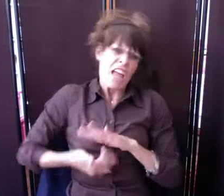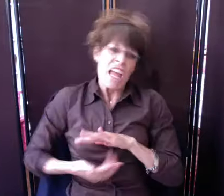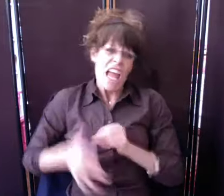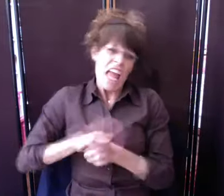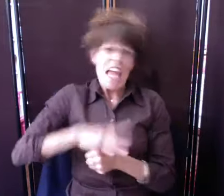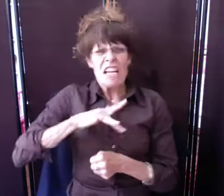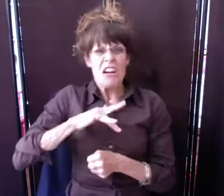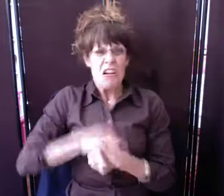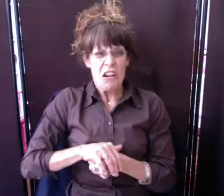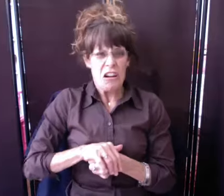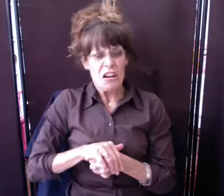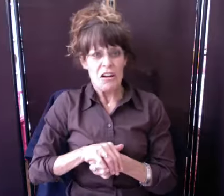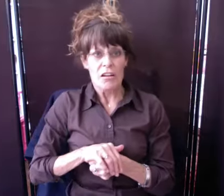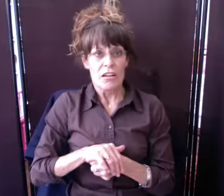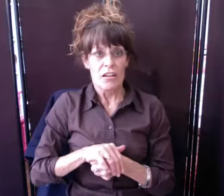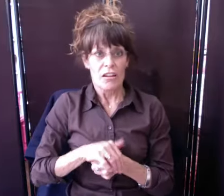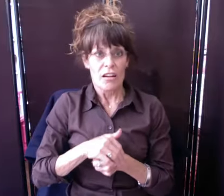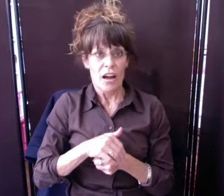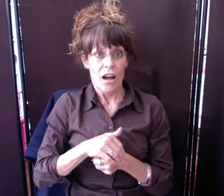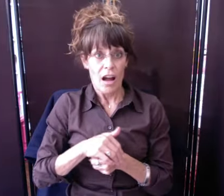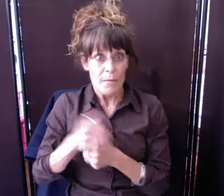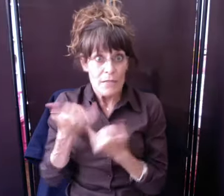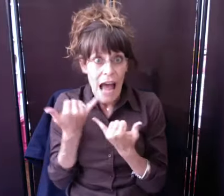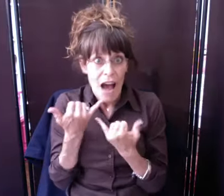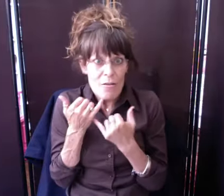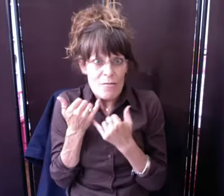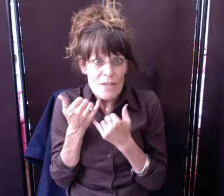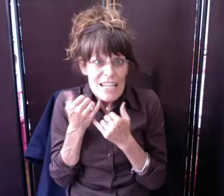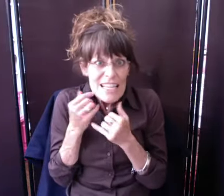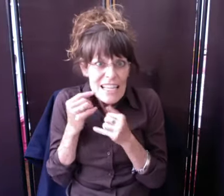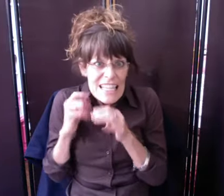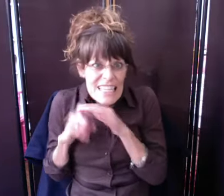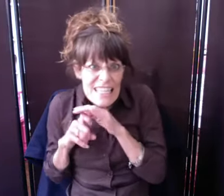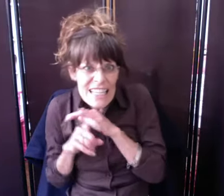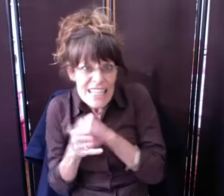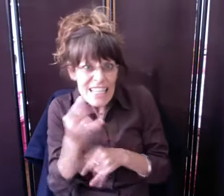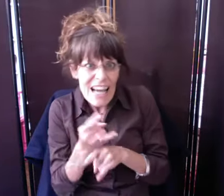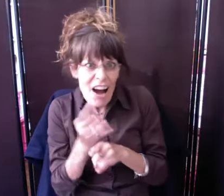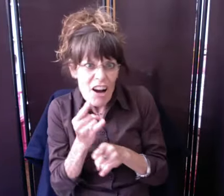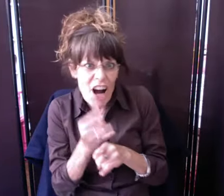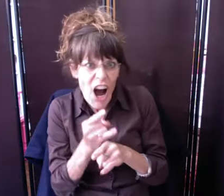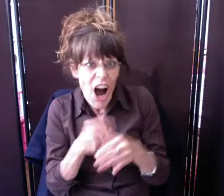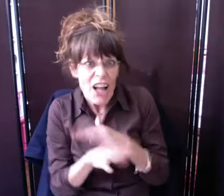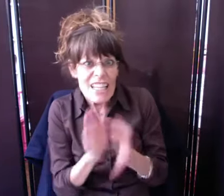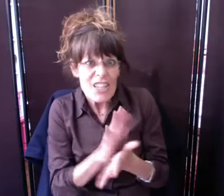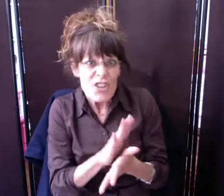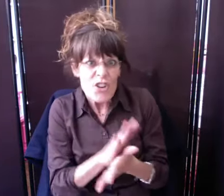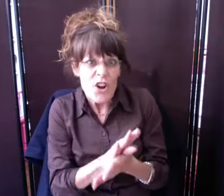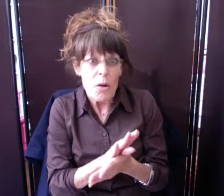I'm now bringing alcohol to school, and I remember there was a time that I would never have done that. Like, alcohol to me was something